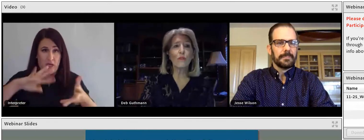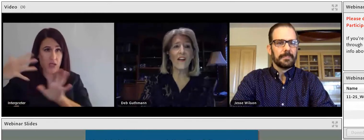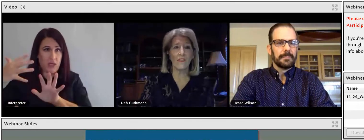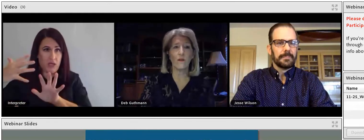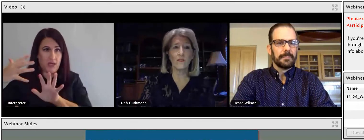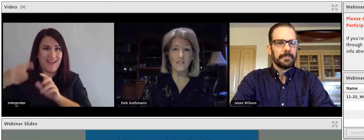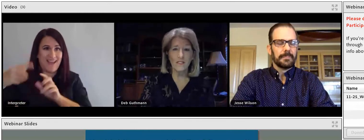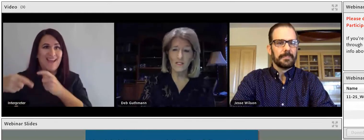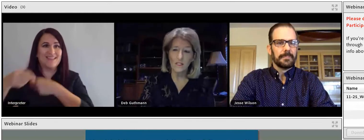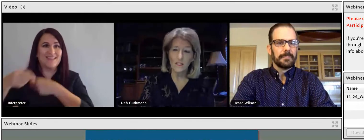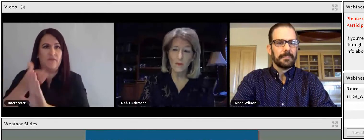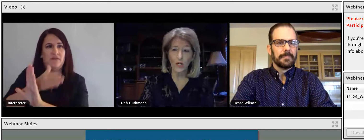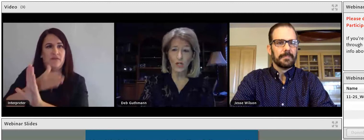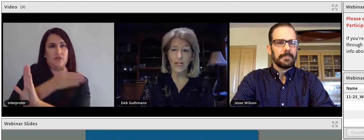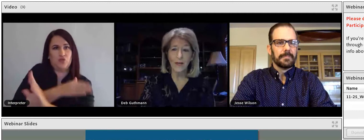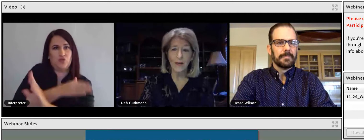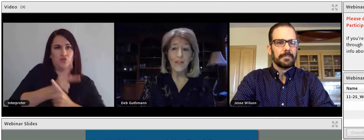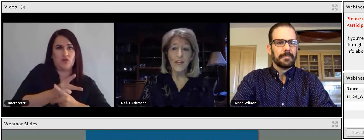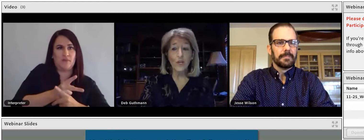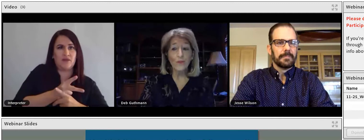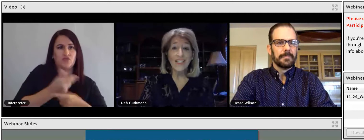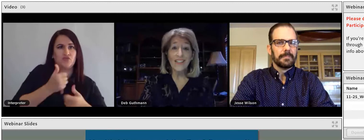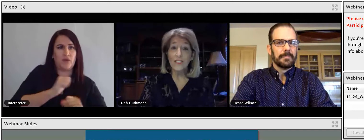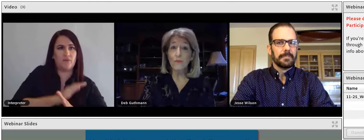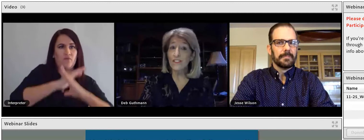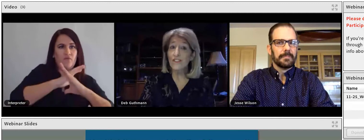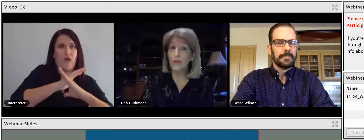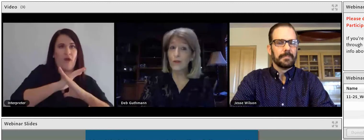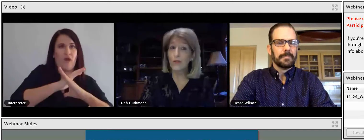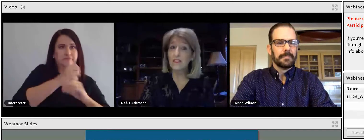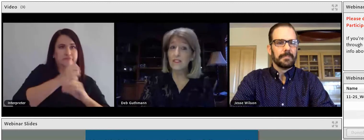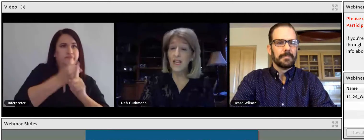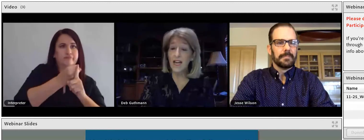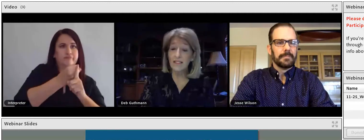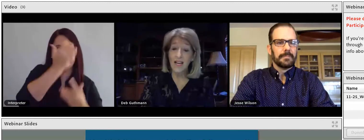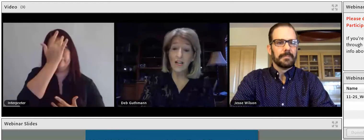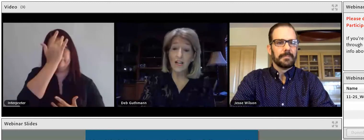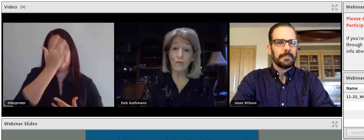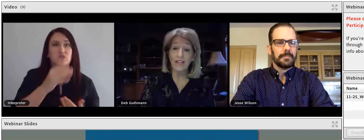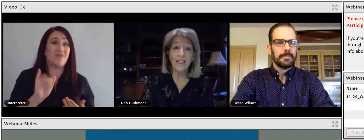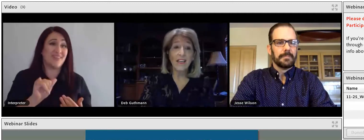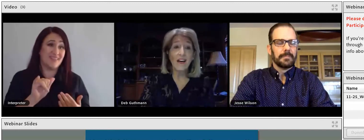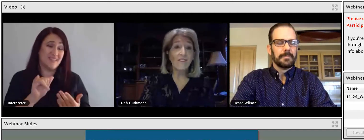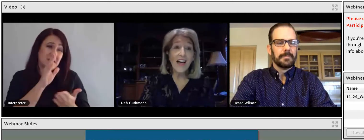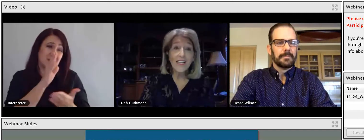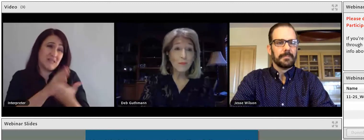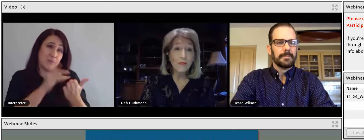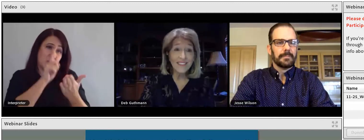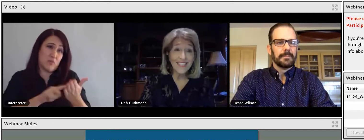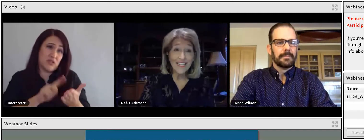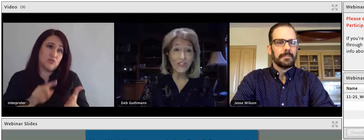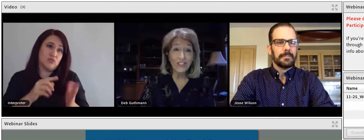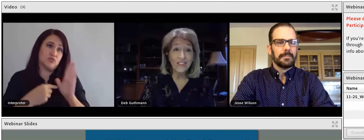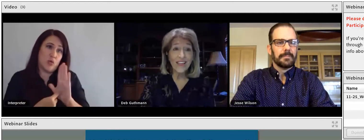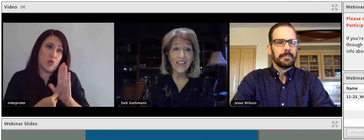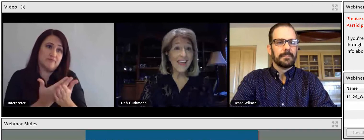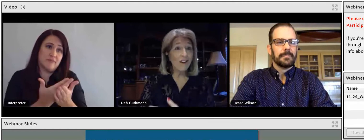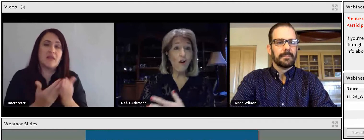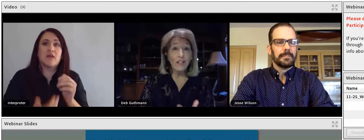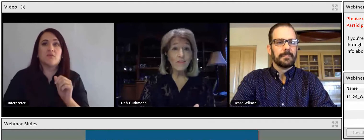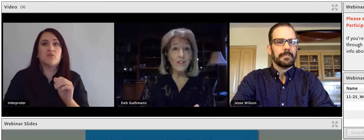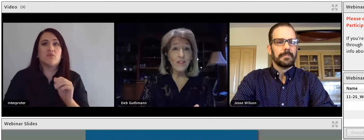to prevent those incidents from occurring. So studies really show that this has a higher rate of